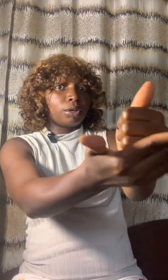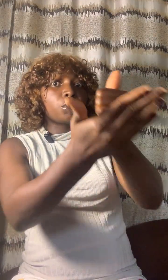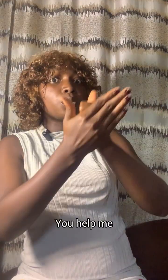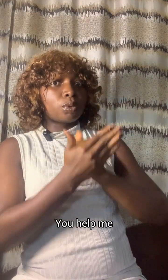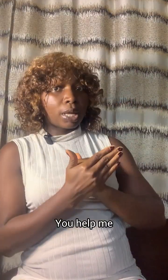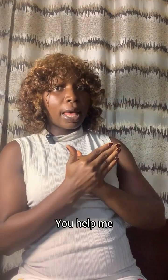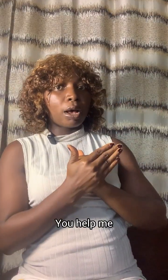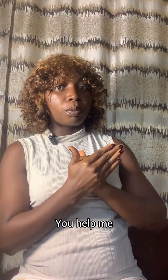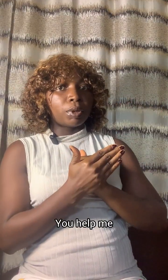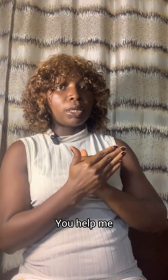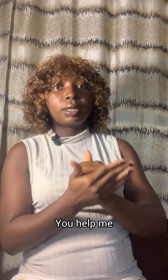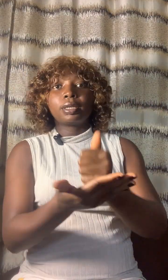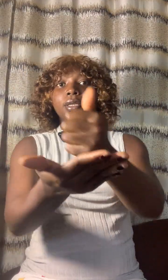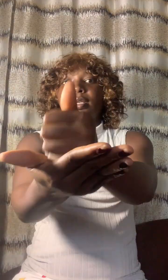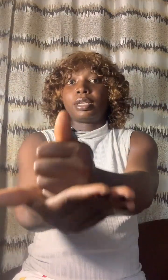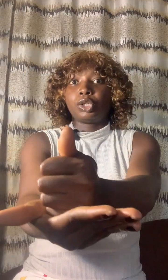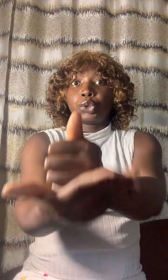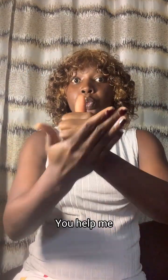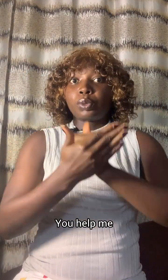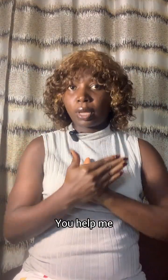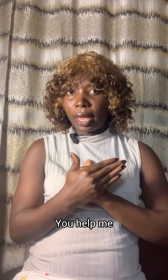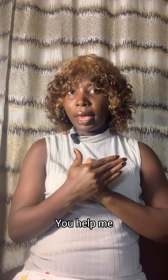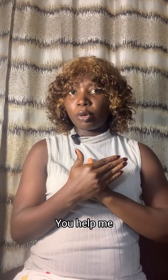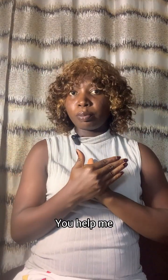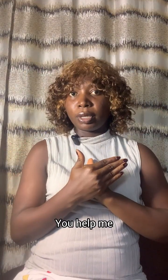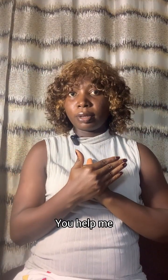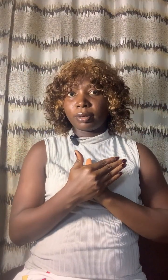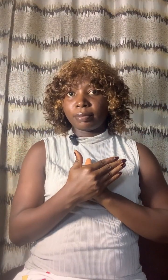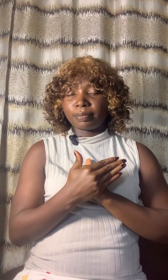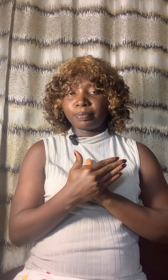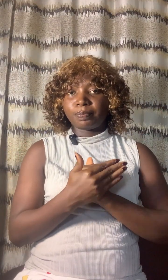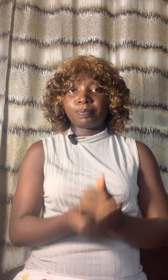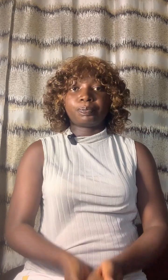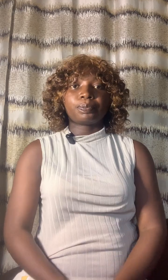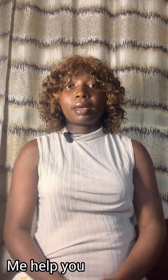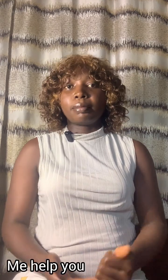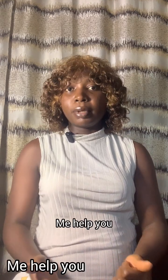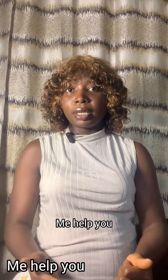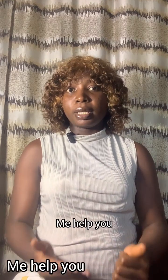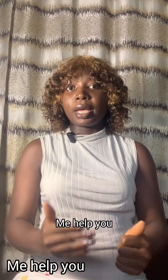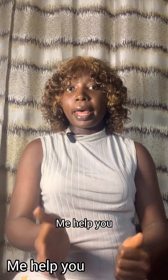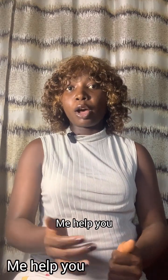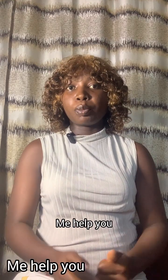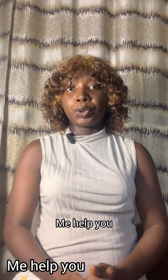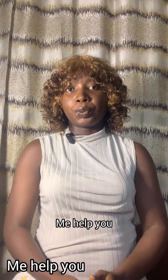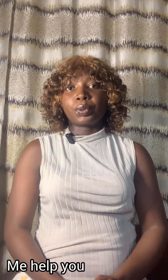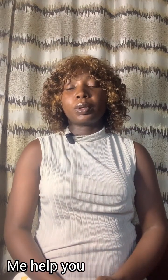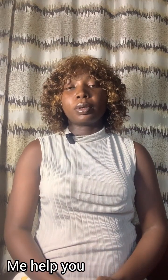You help me. You help me. Me help you.